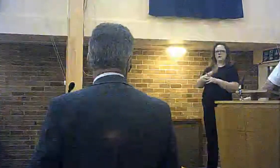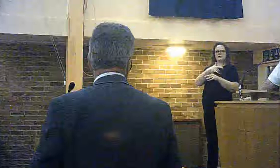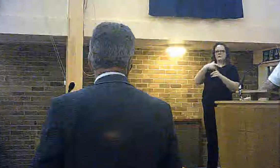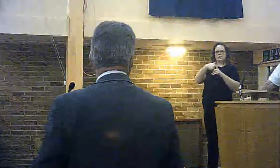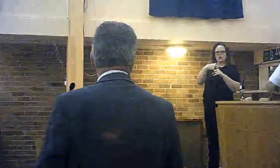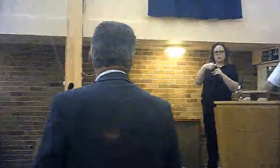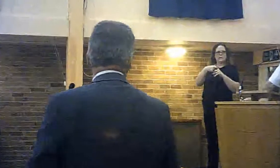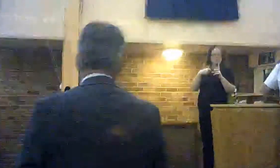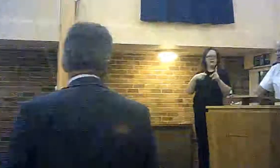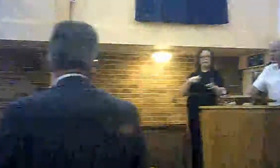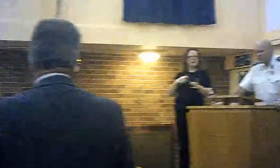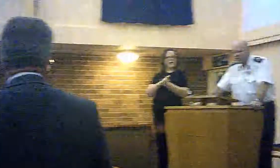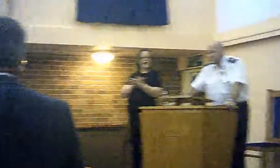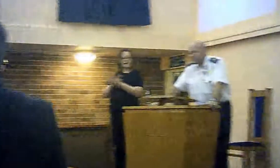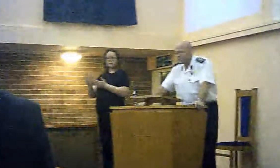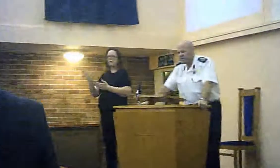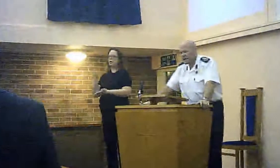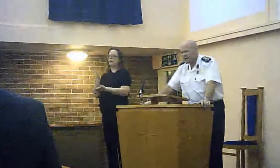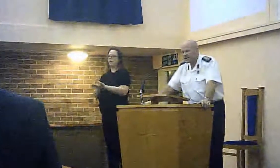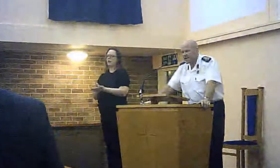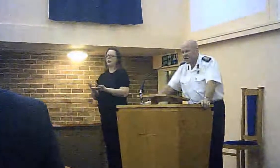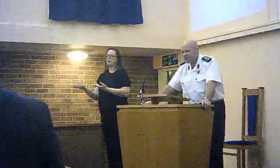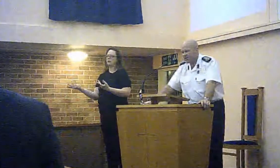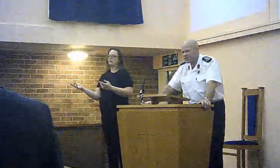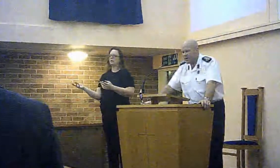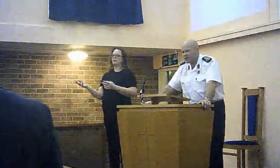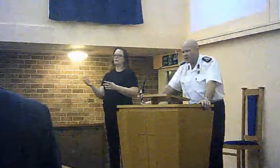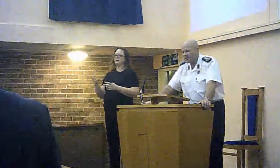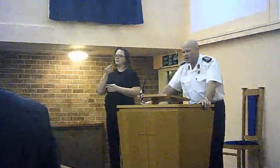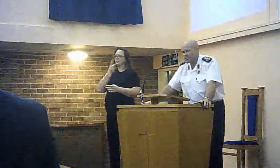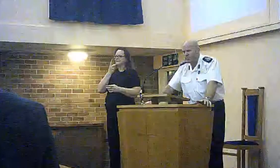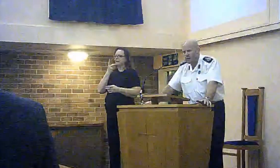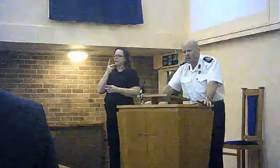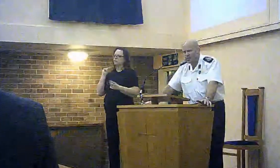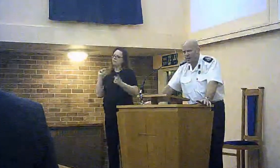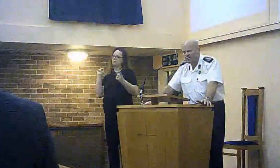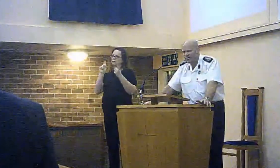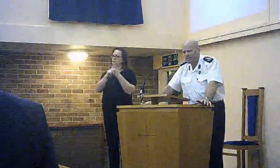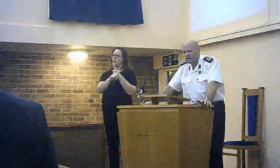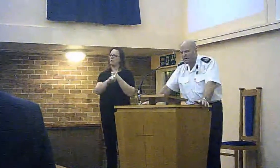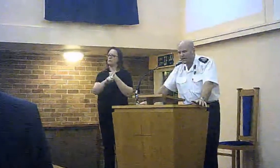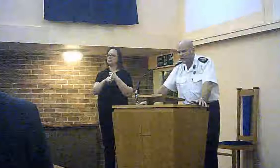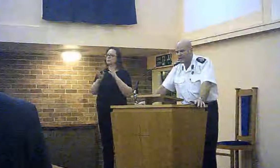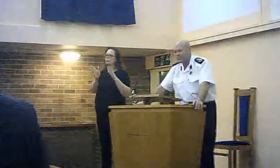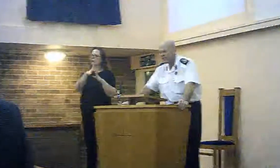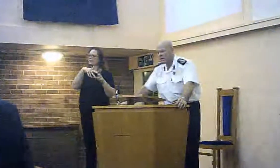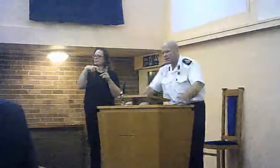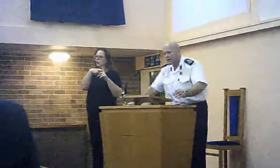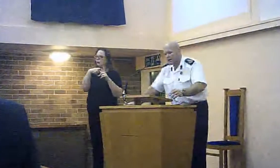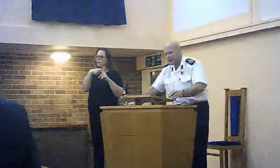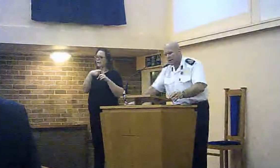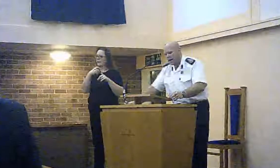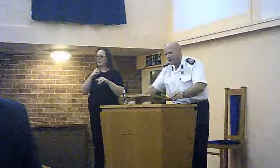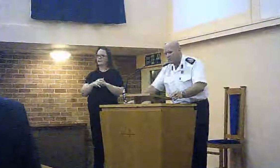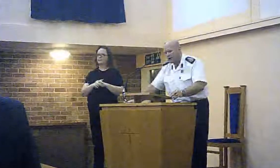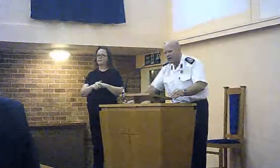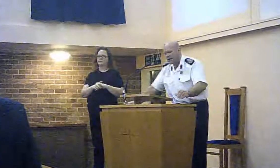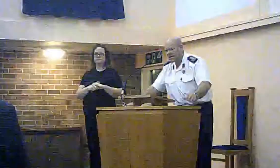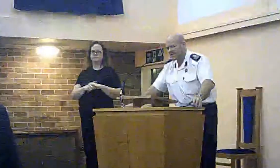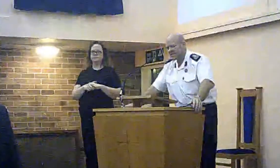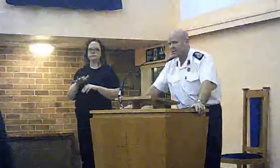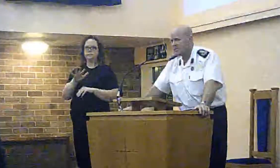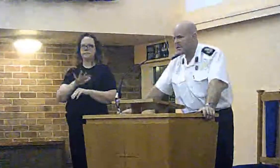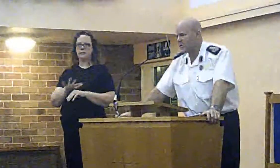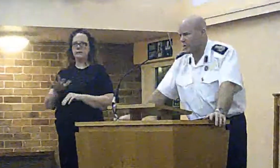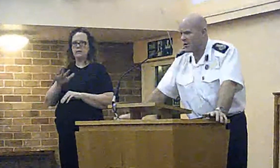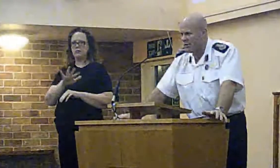Well, Heswall already does provide the second response to parts of West Kirby. And I'm going to take it